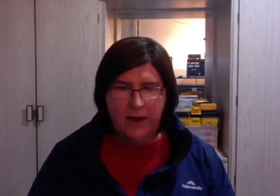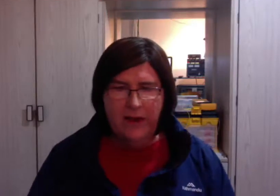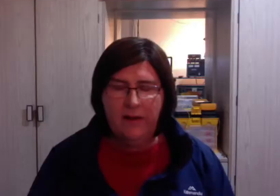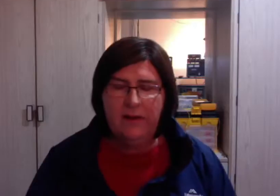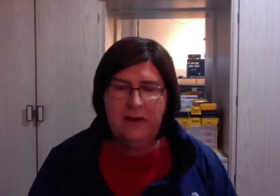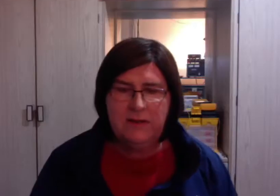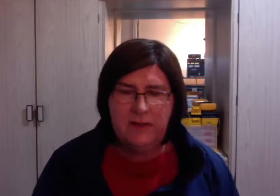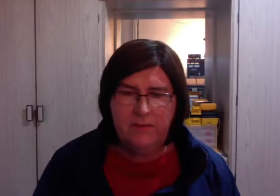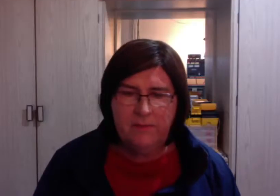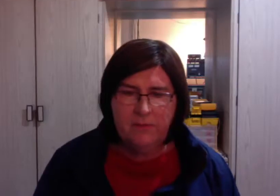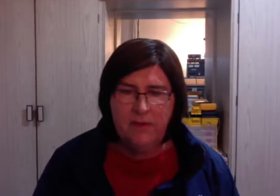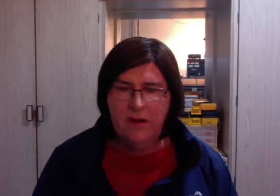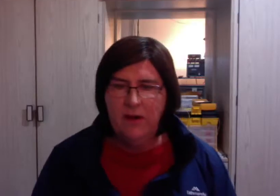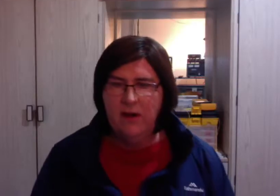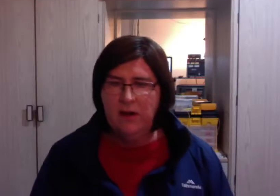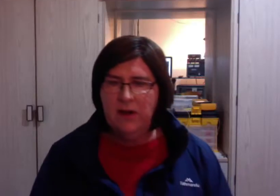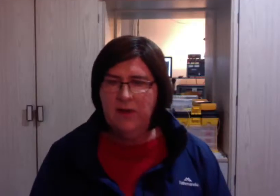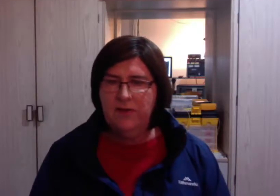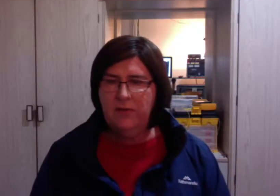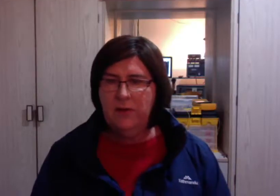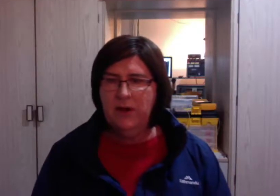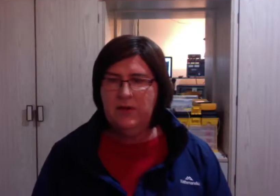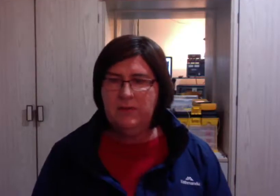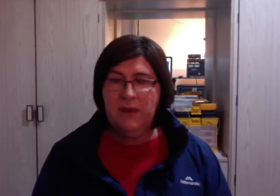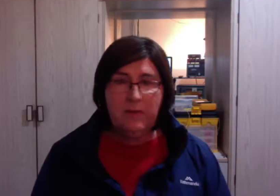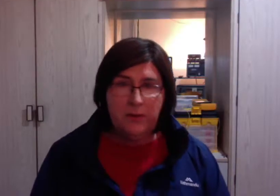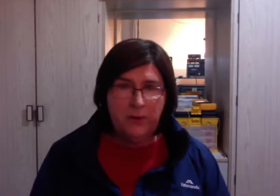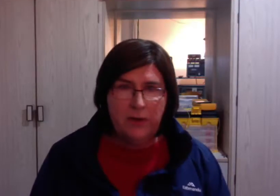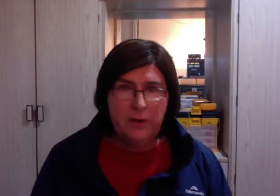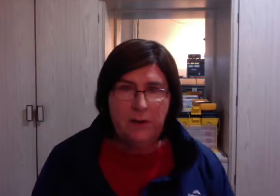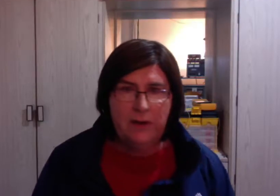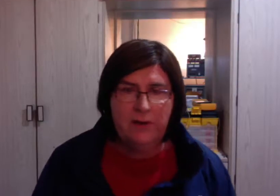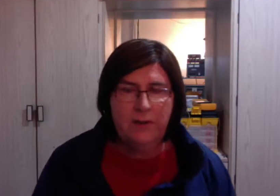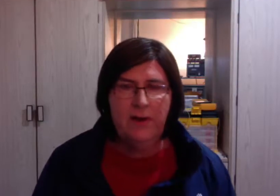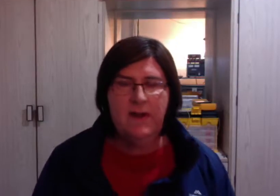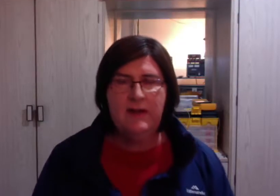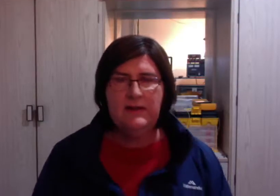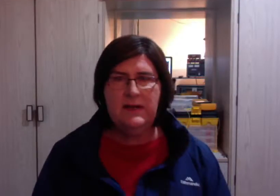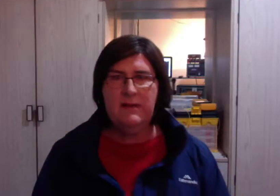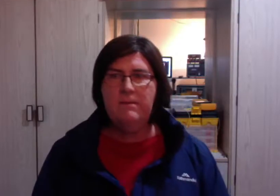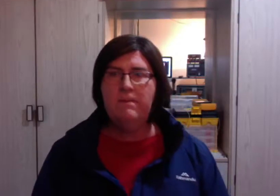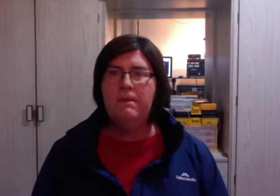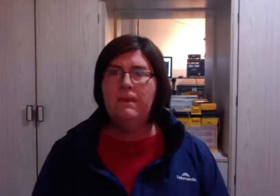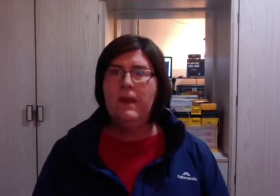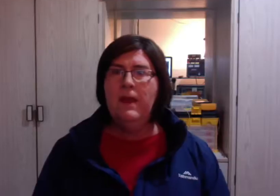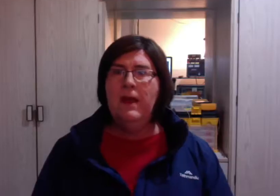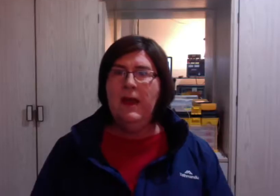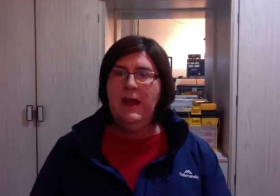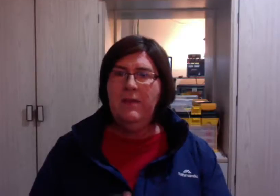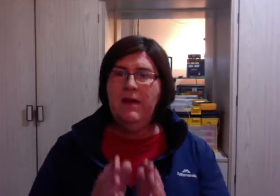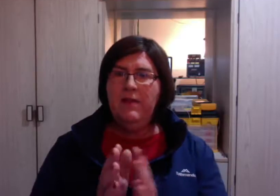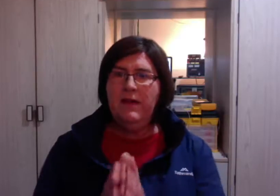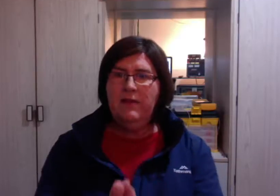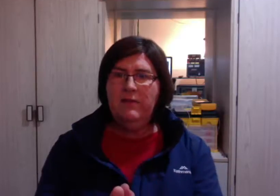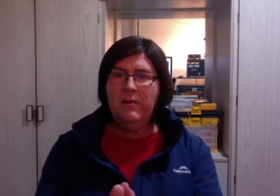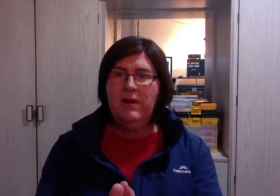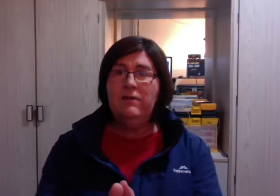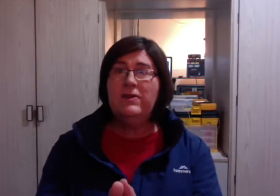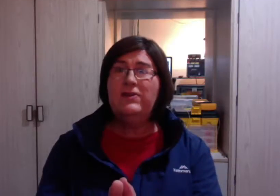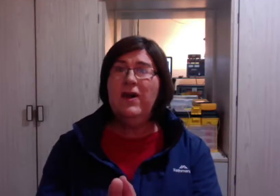out and, you know, see what we're going to do. Maybe we'll do a Kimberley or something like that instead. Anyway, thanks everybody for your